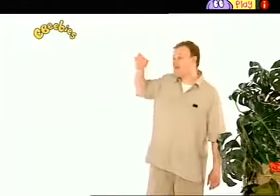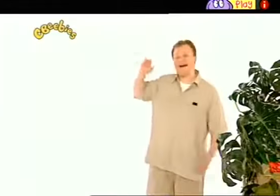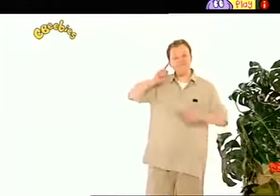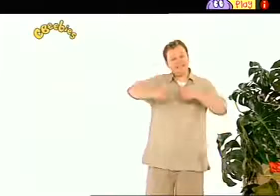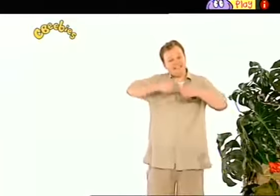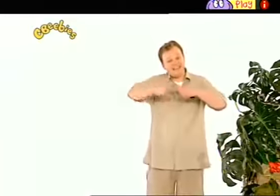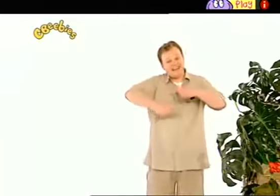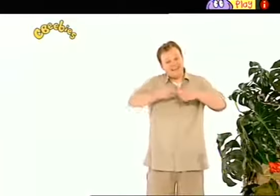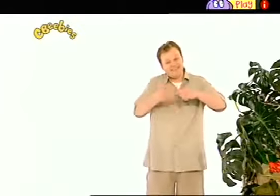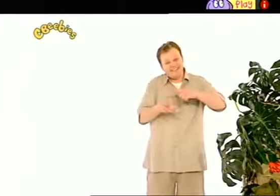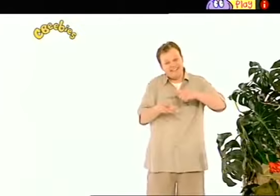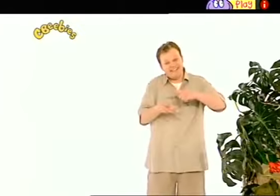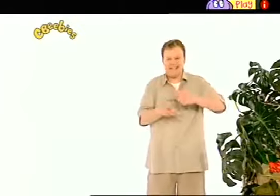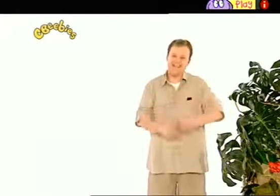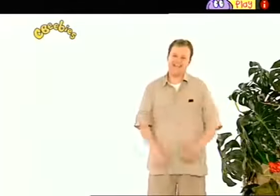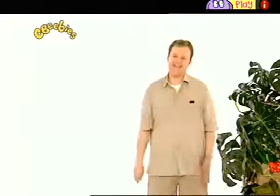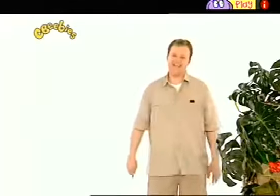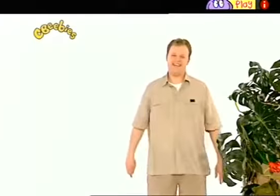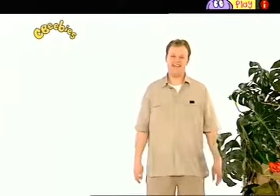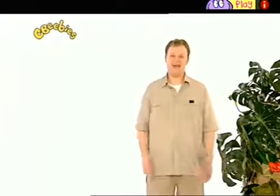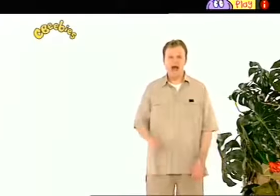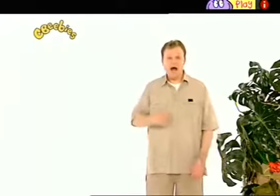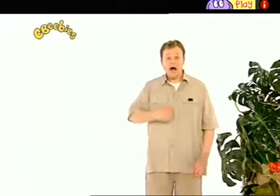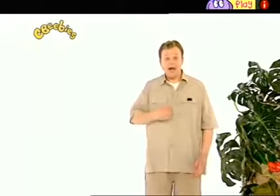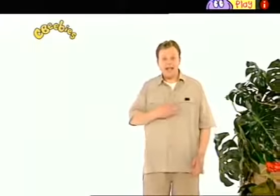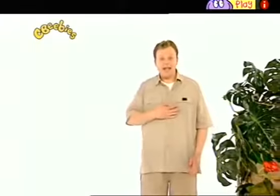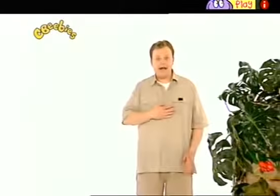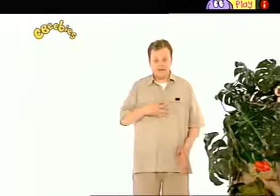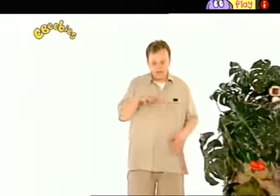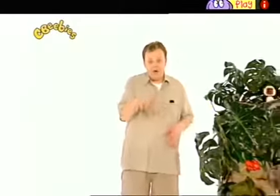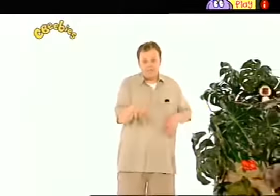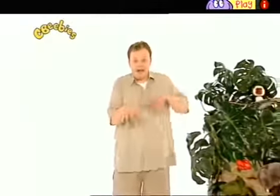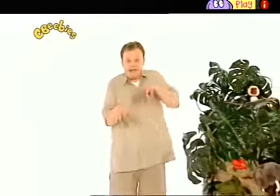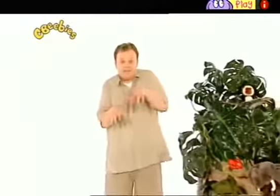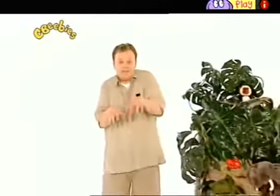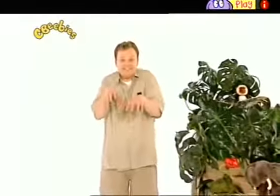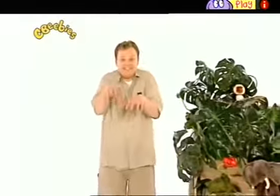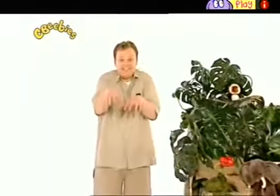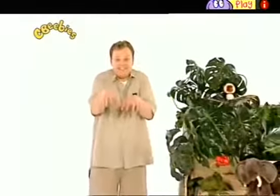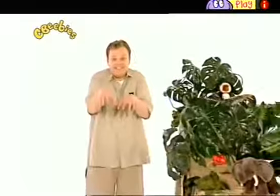Bye-bye, Mr. Tumble. I like those animals.